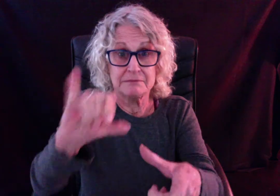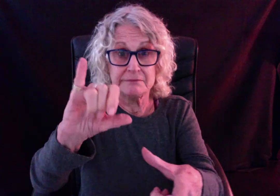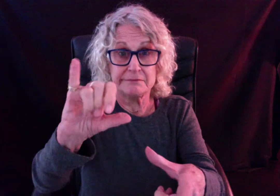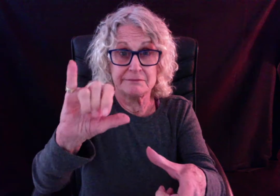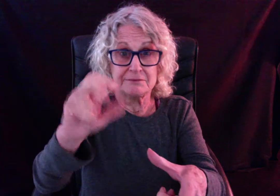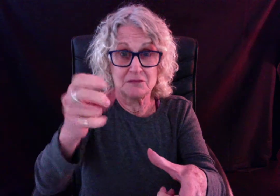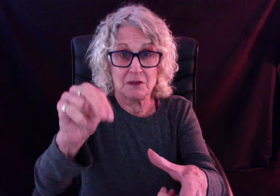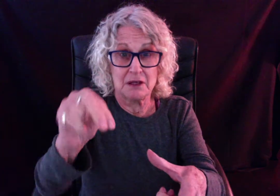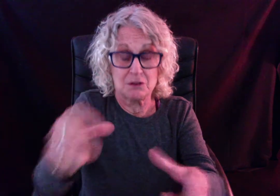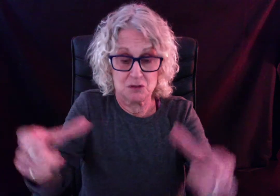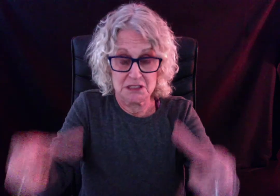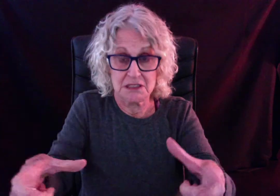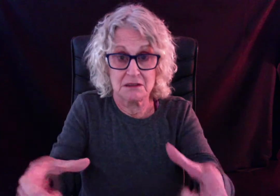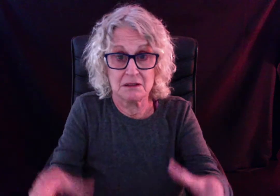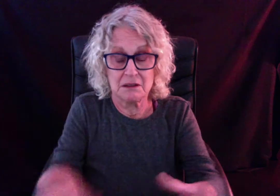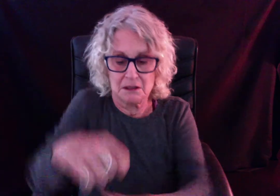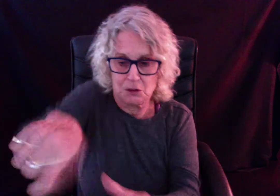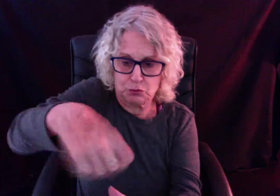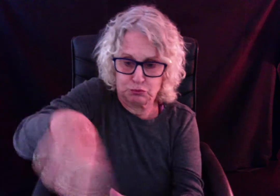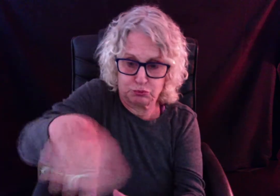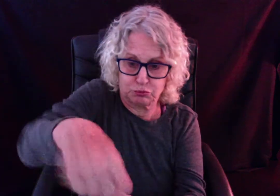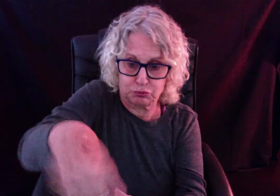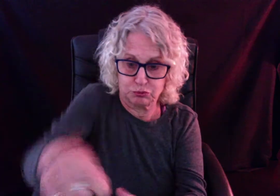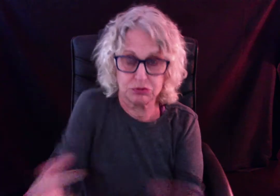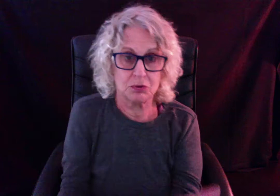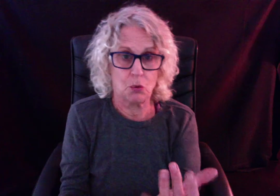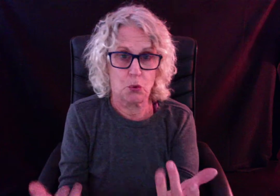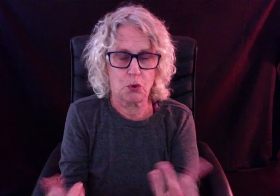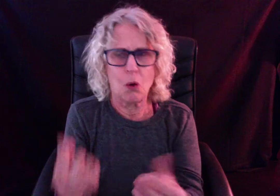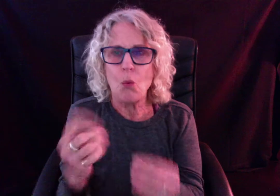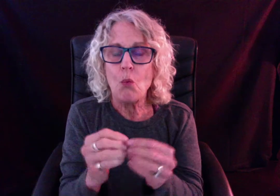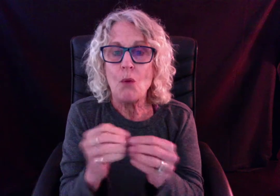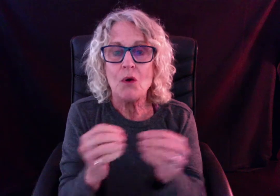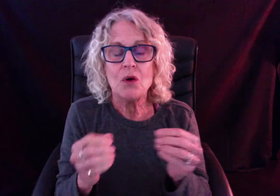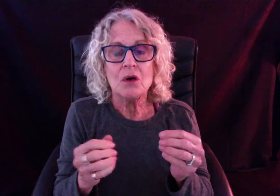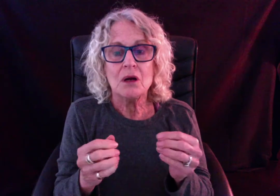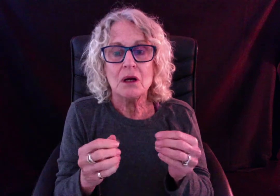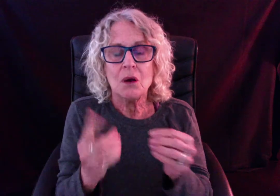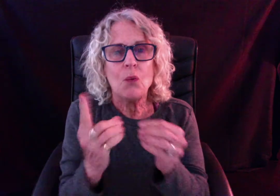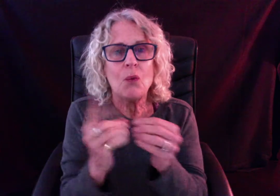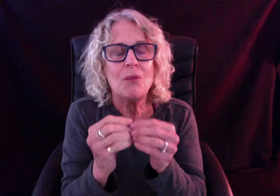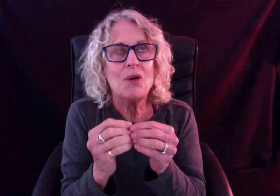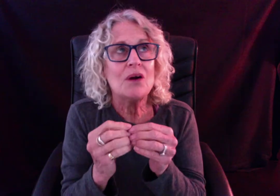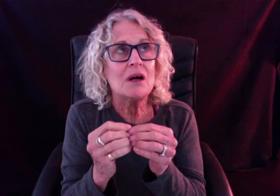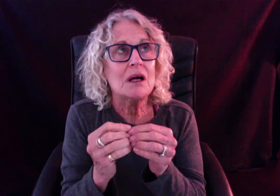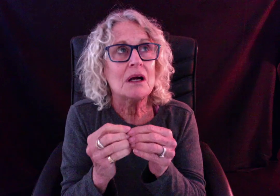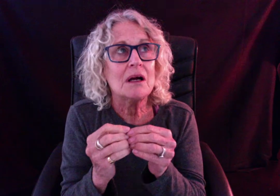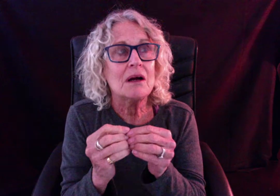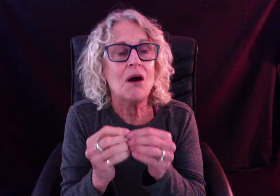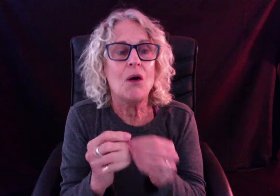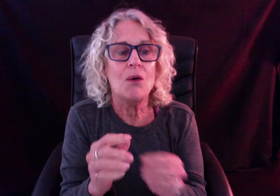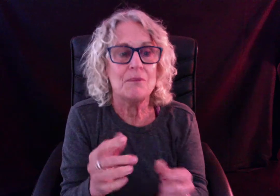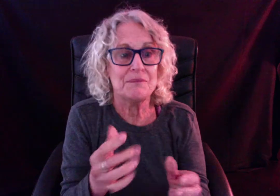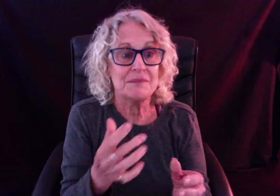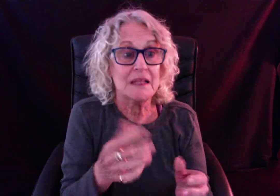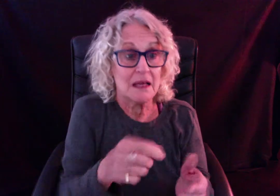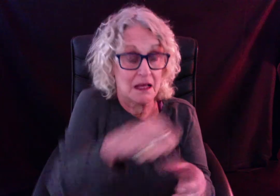up. And then one more of my favorite things. Taste the sauce to make sure it's perfect. Oh